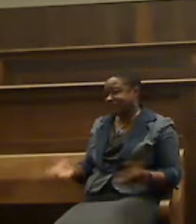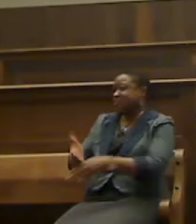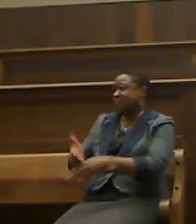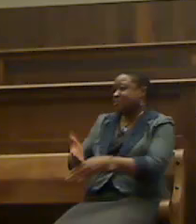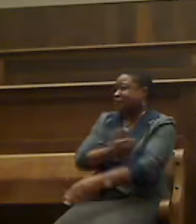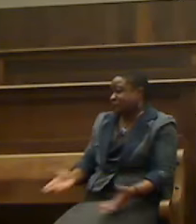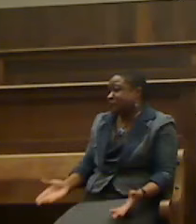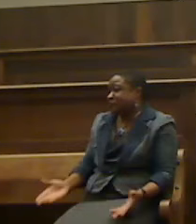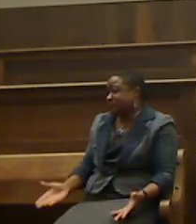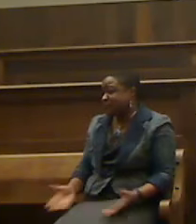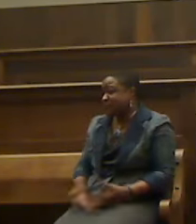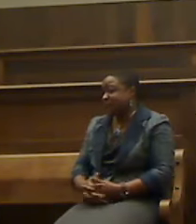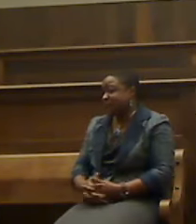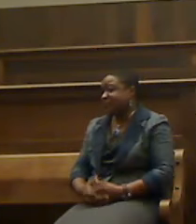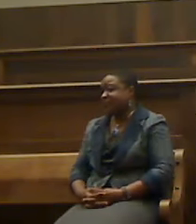improved.